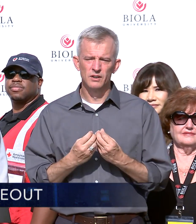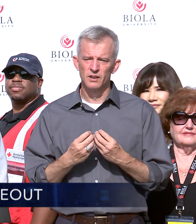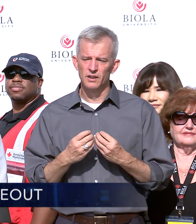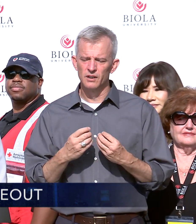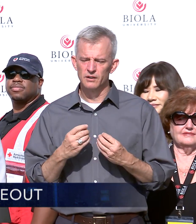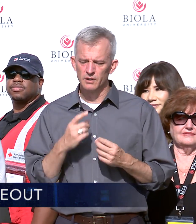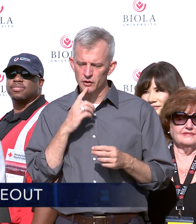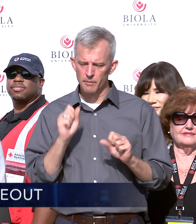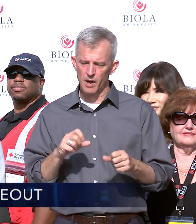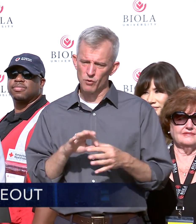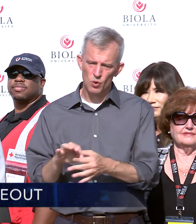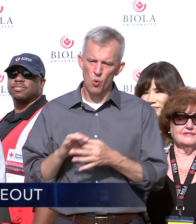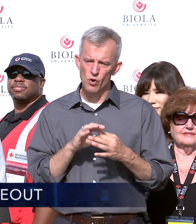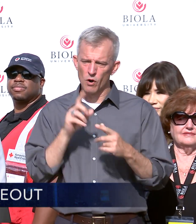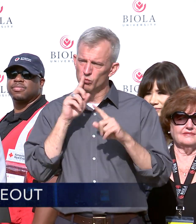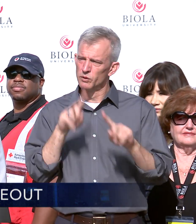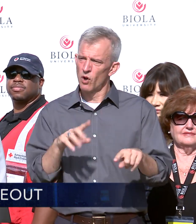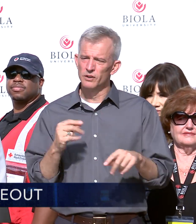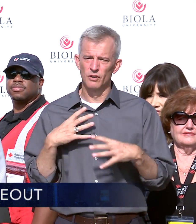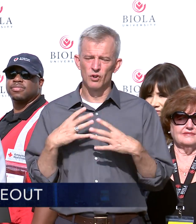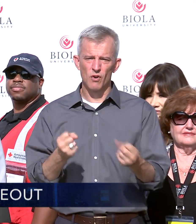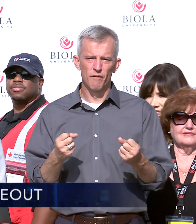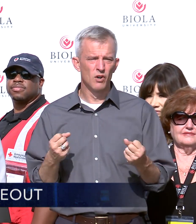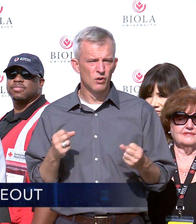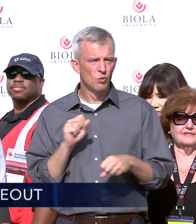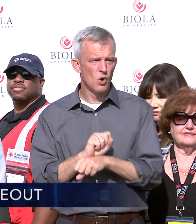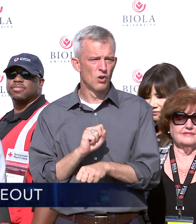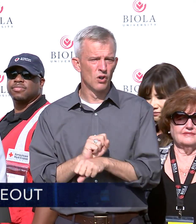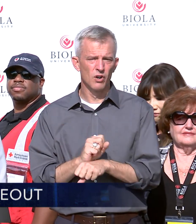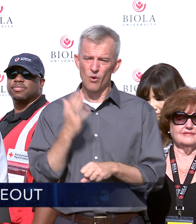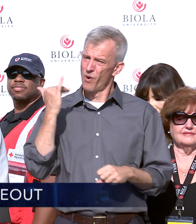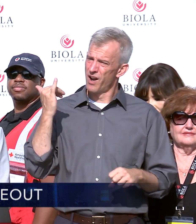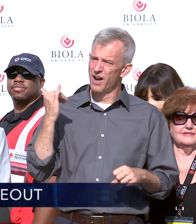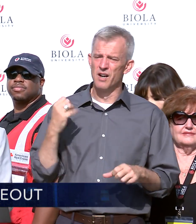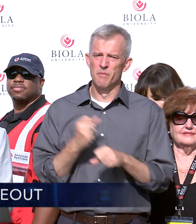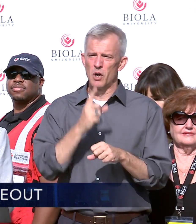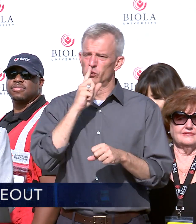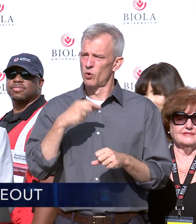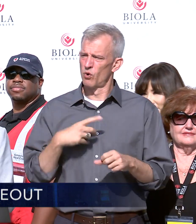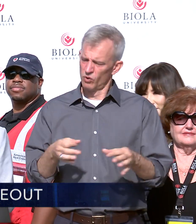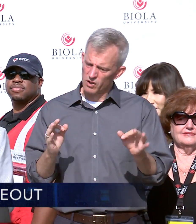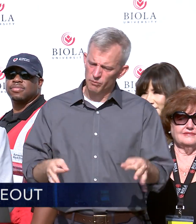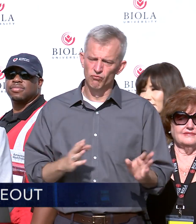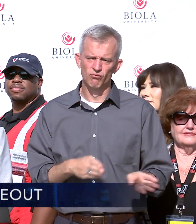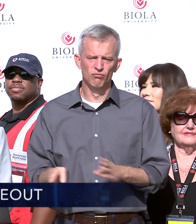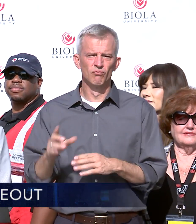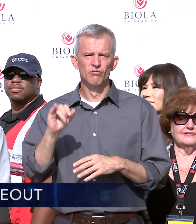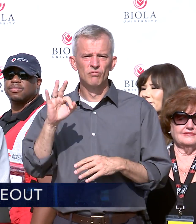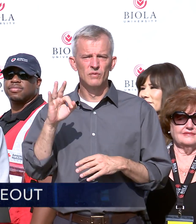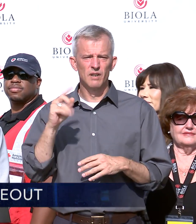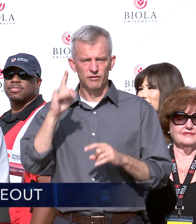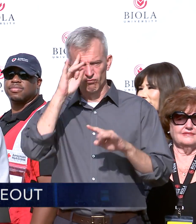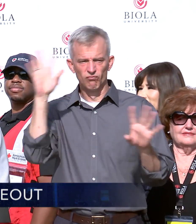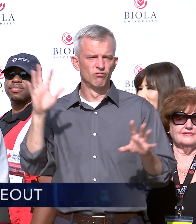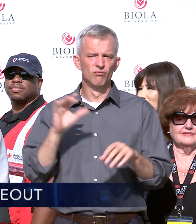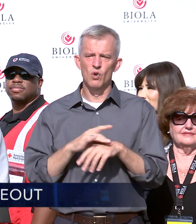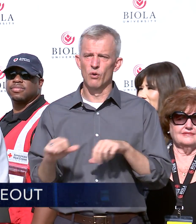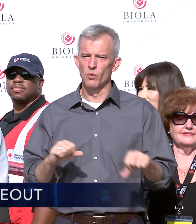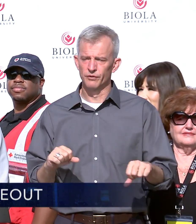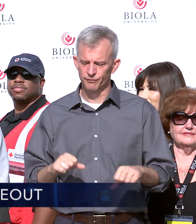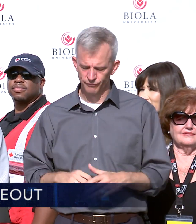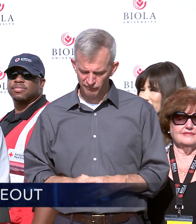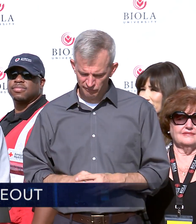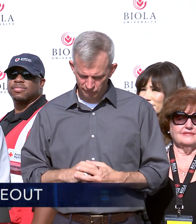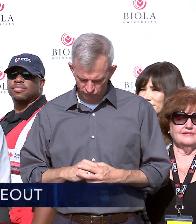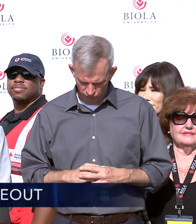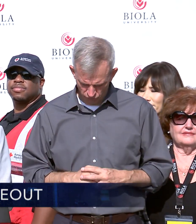and recovery efforts so that we can be absolutely prepared in the event of a catastrophic earthquake.